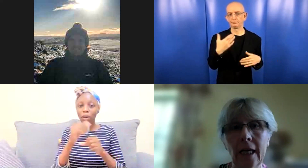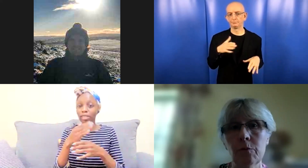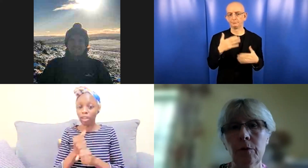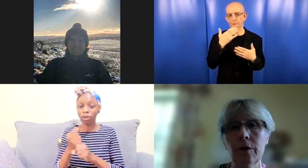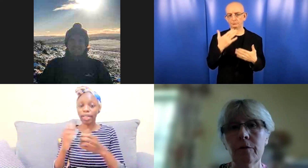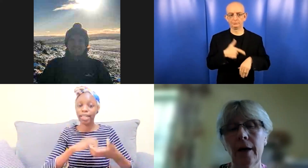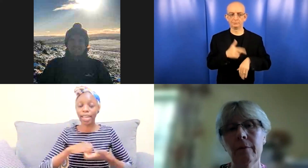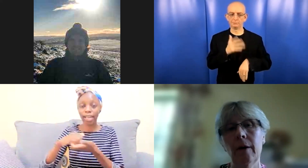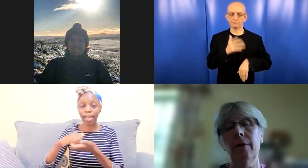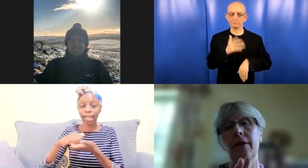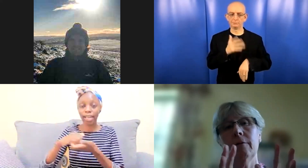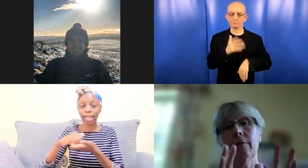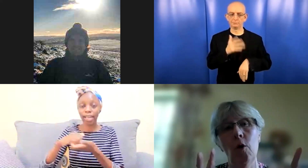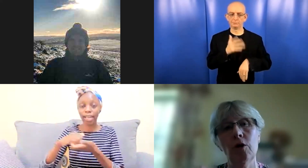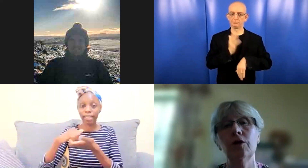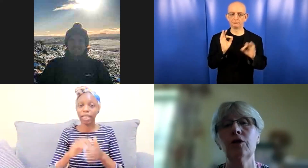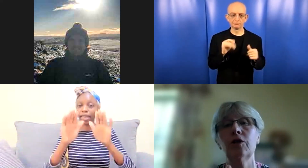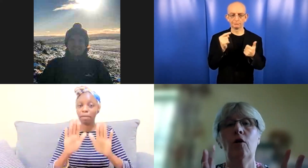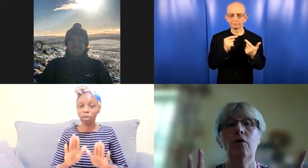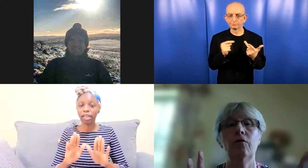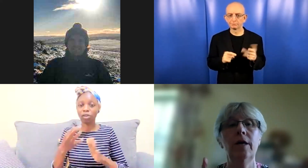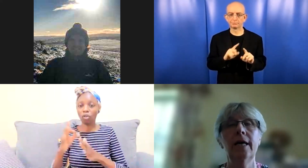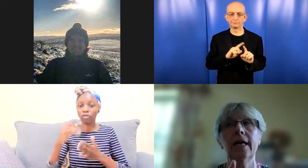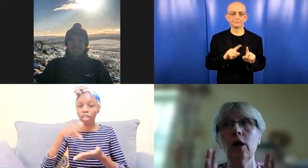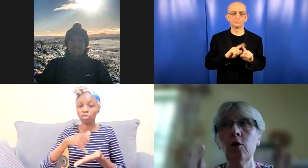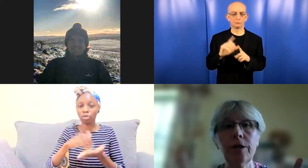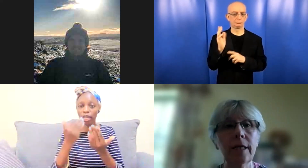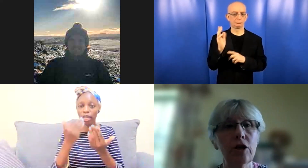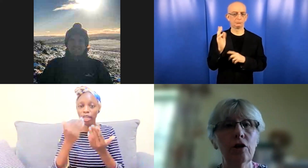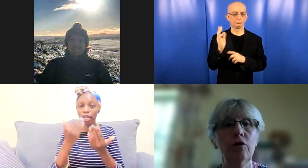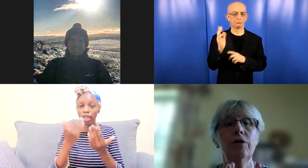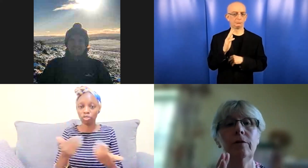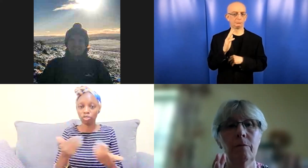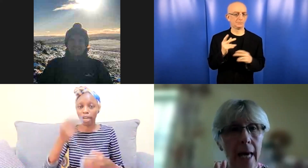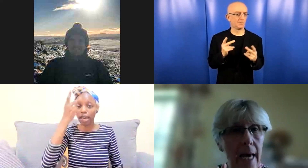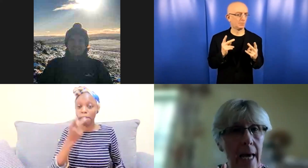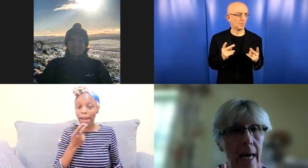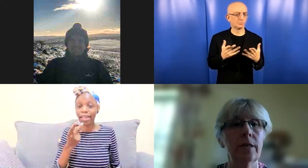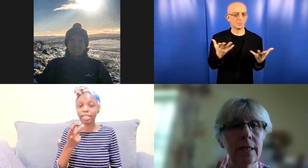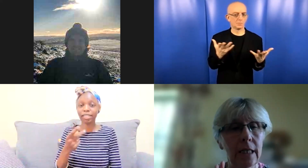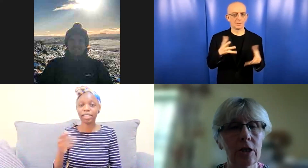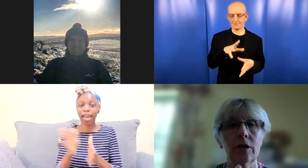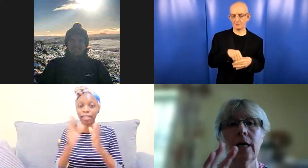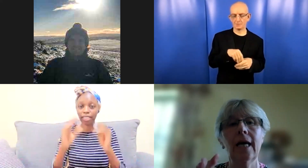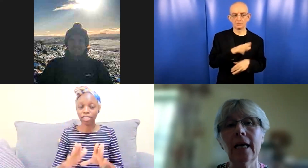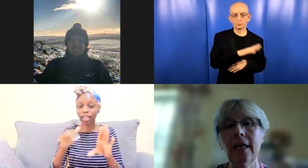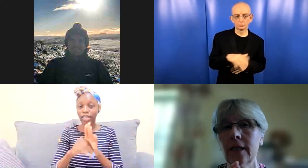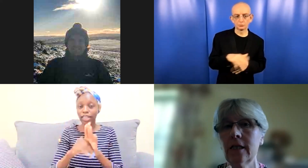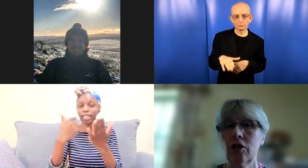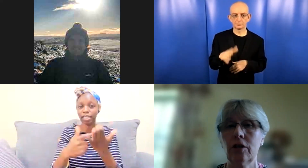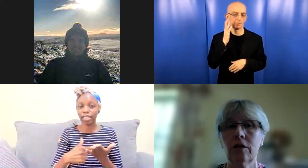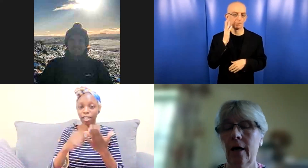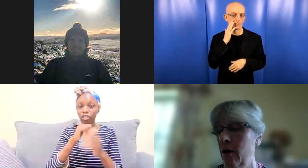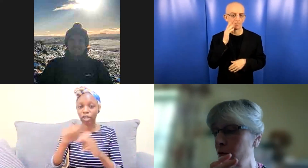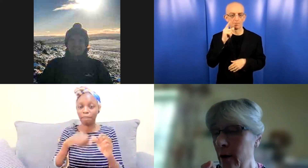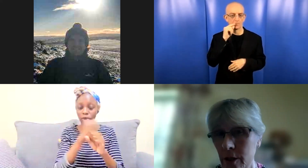non-discrimination, about stakeholder engagement, the importance of including children, parents, and teachers in the